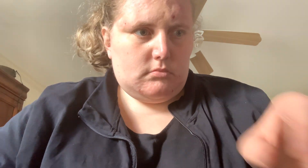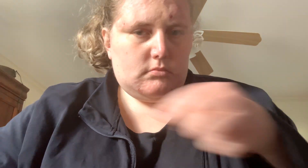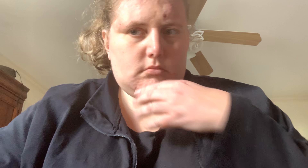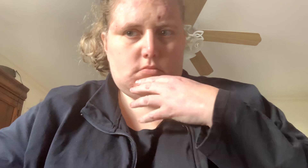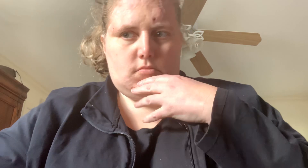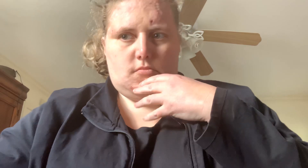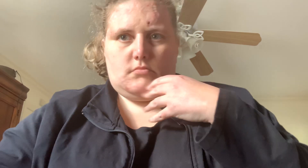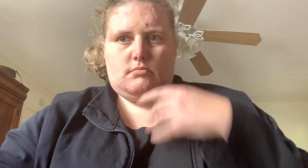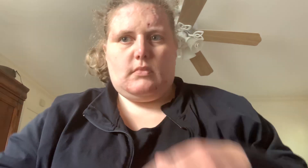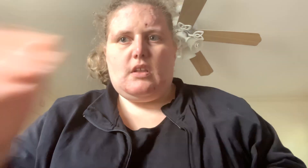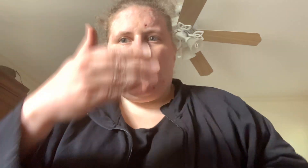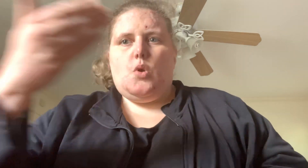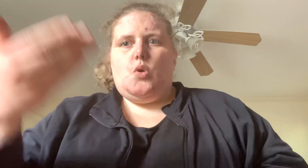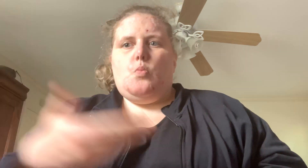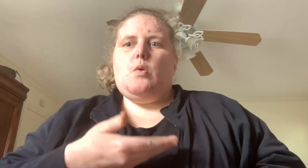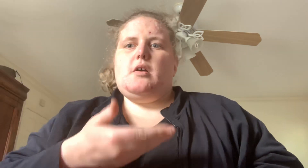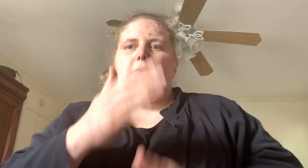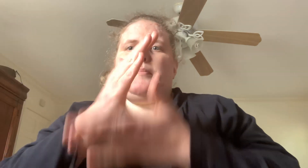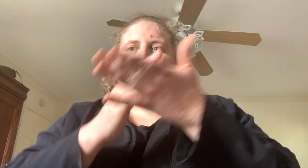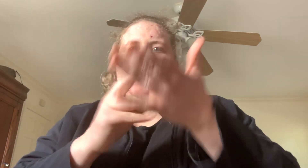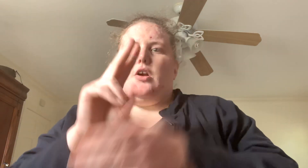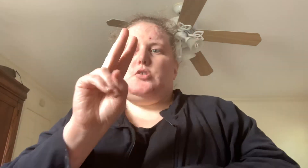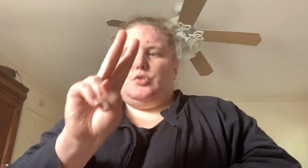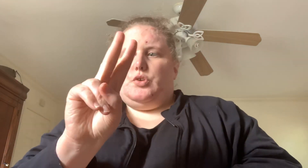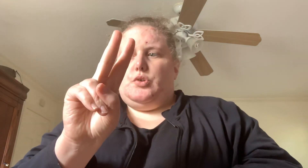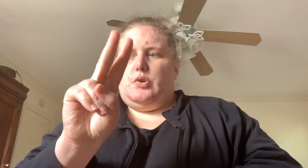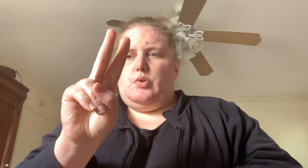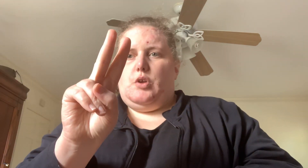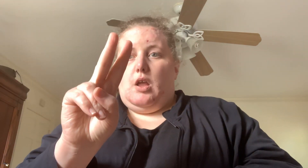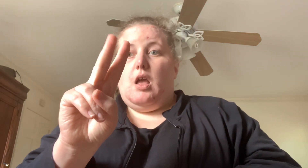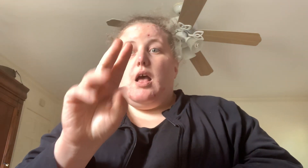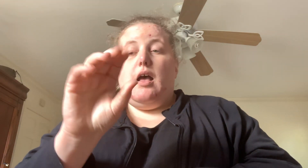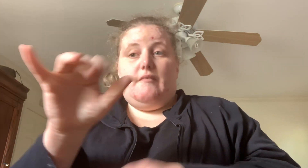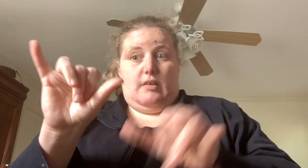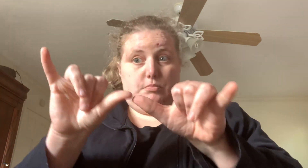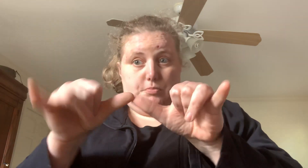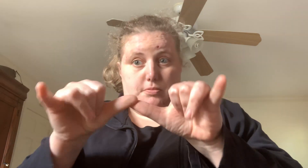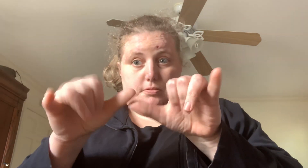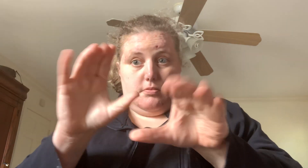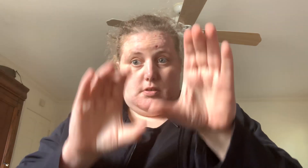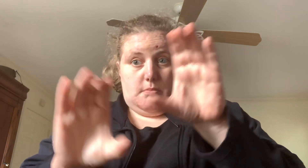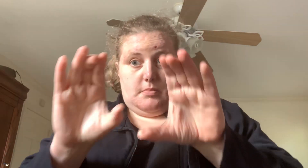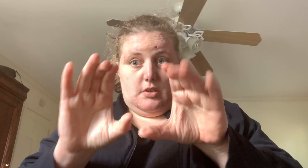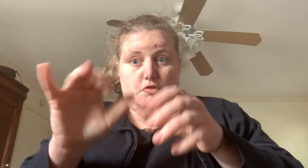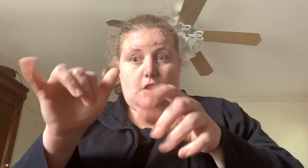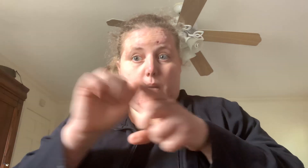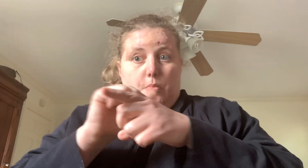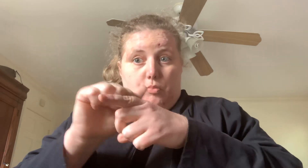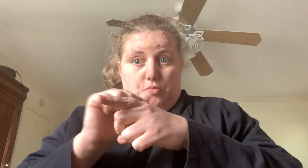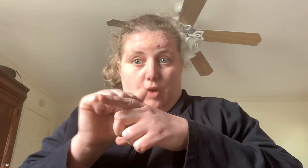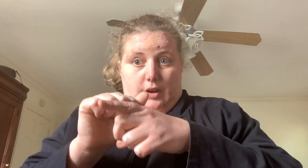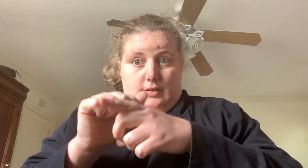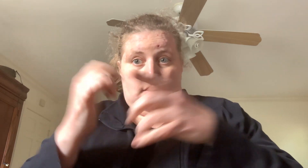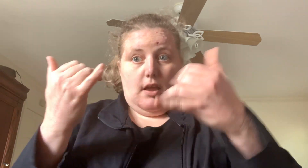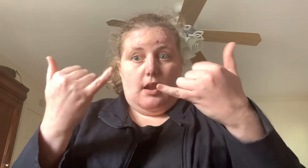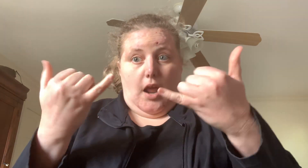Welcome to part 2 of stoichiometry practice. Now in this particular